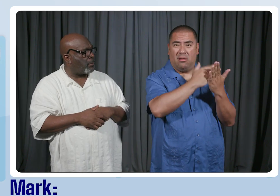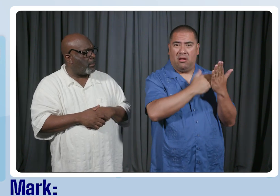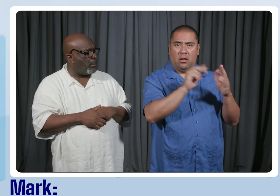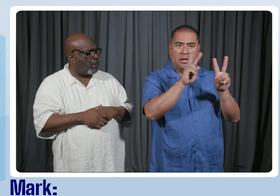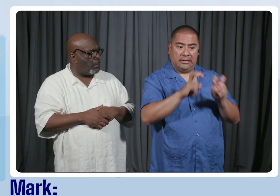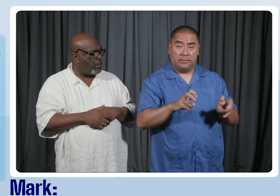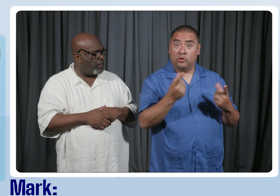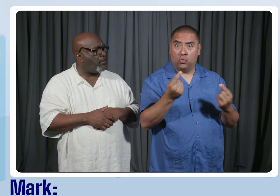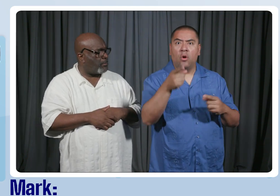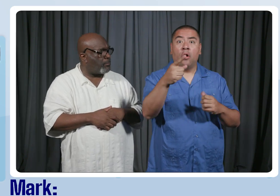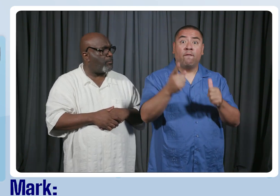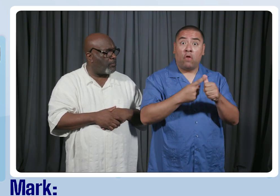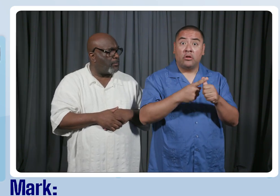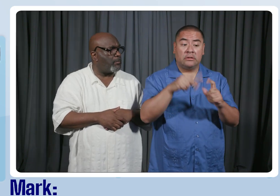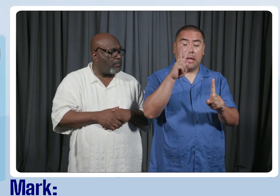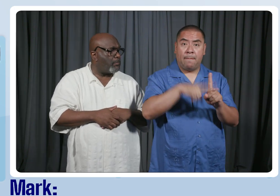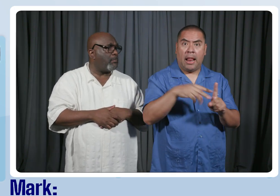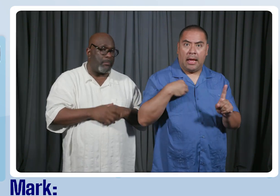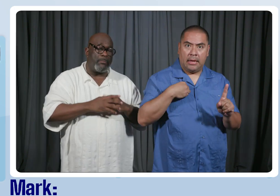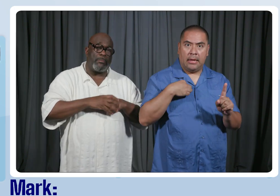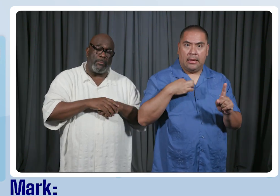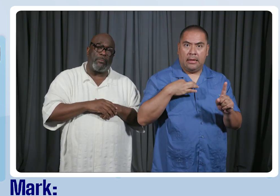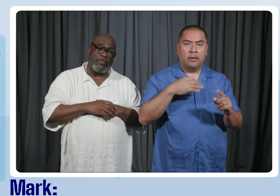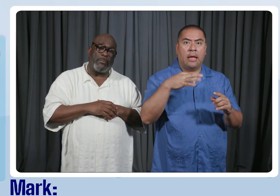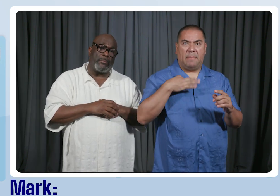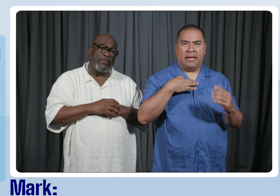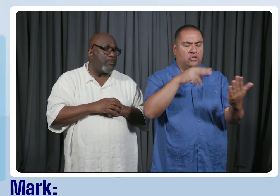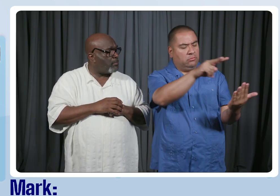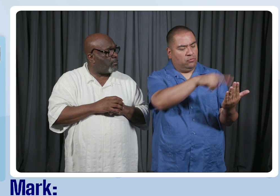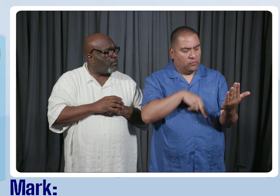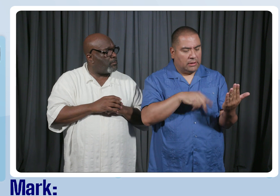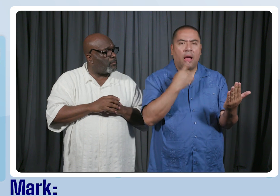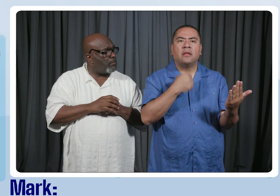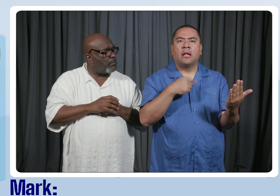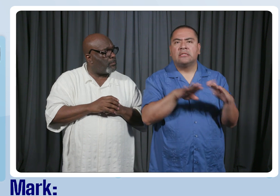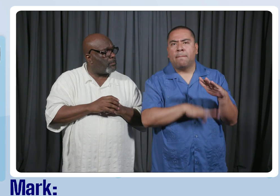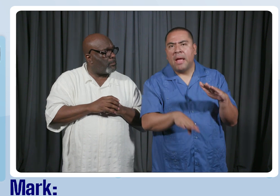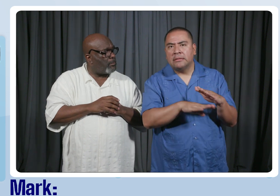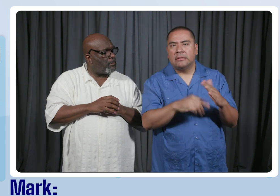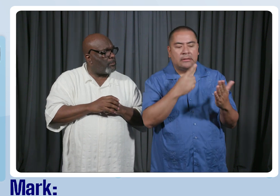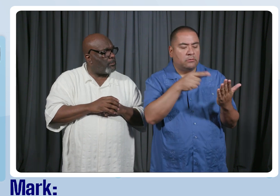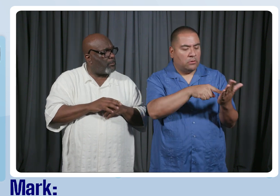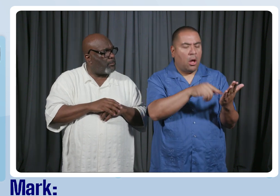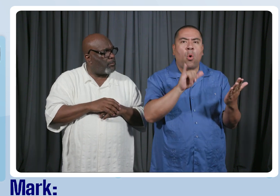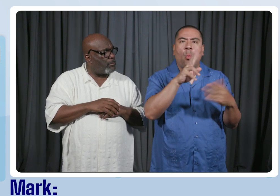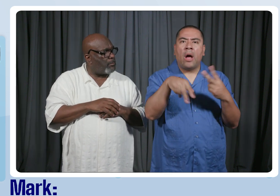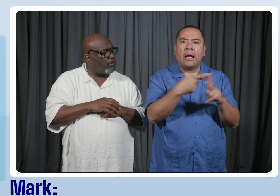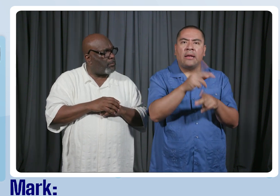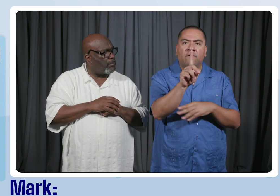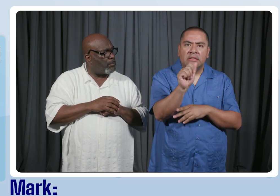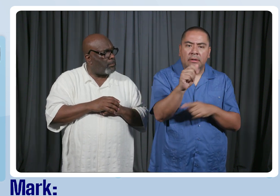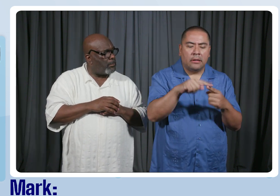is you apply. Your application is going to tell us basics. It's going to tell us a little bit about what type of disability you have, where you